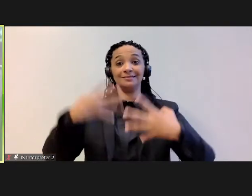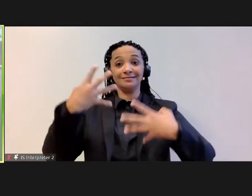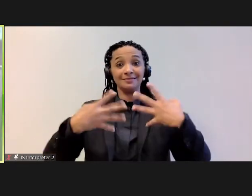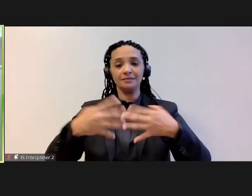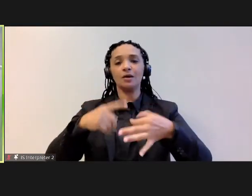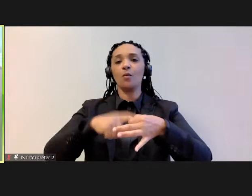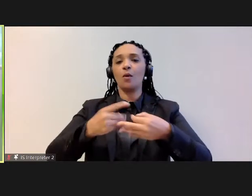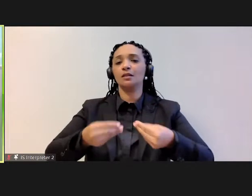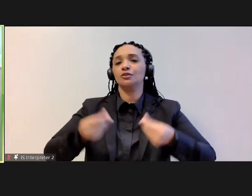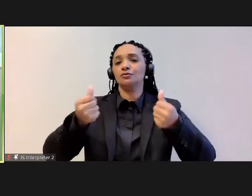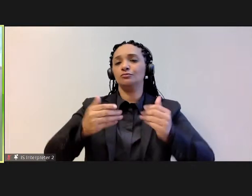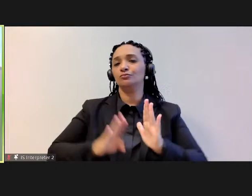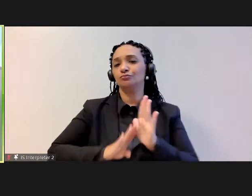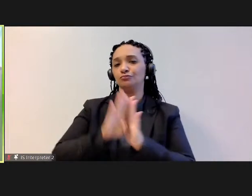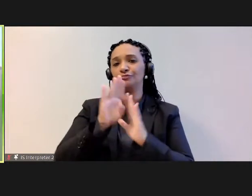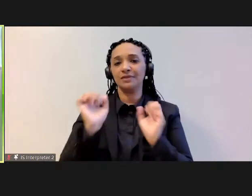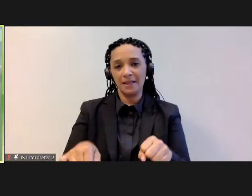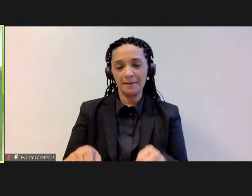the issue of